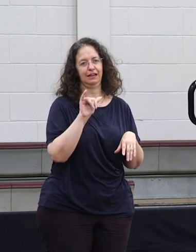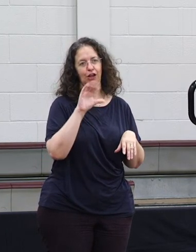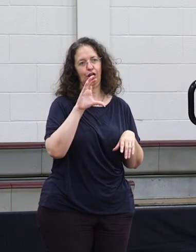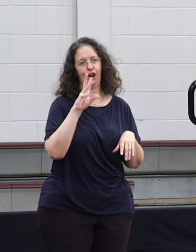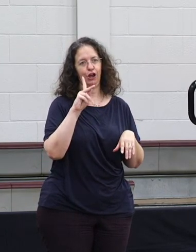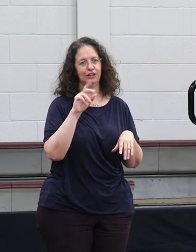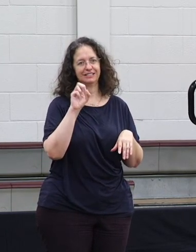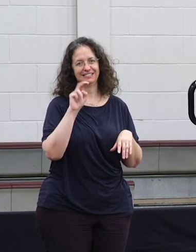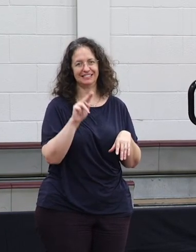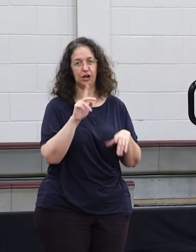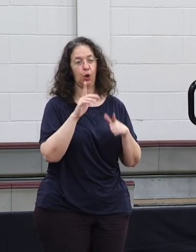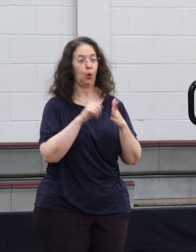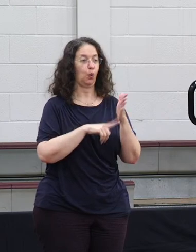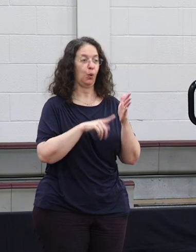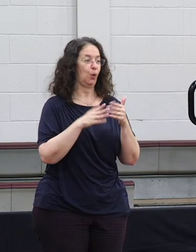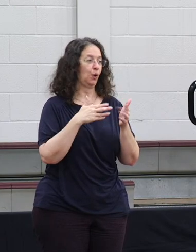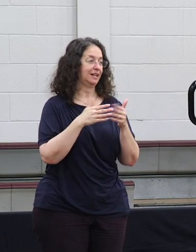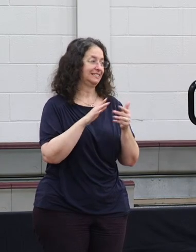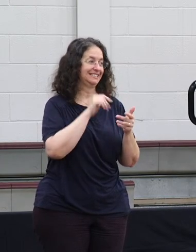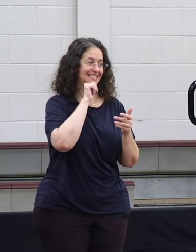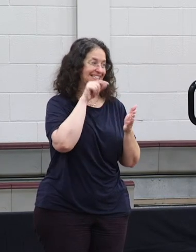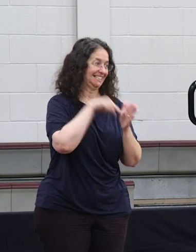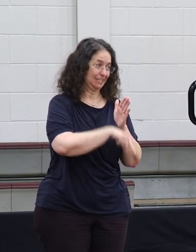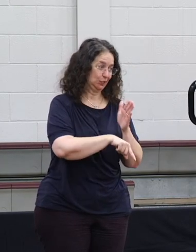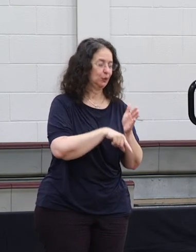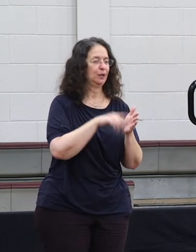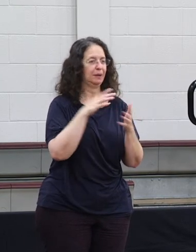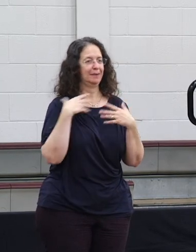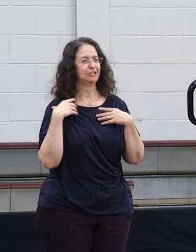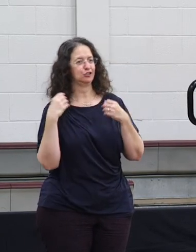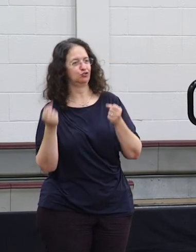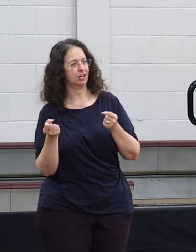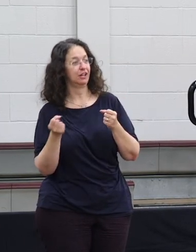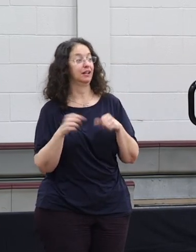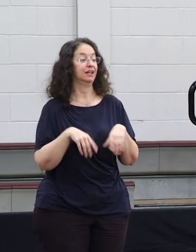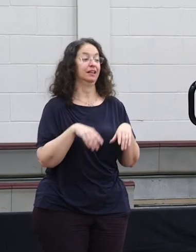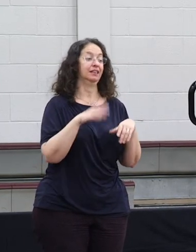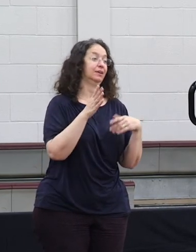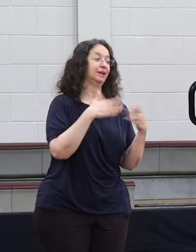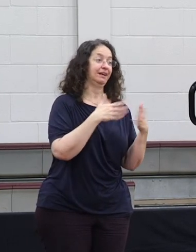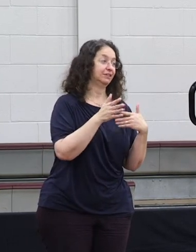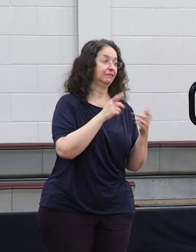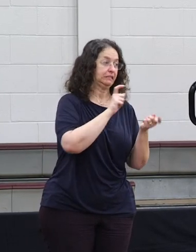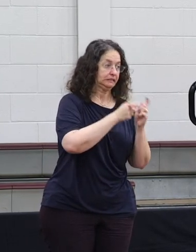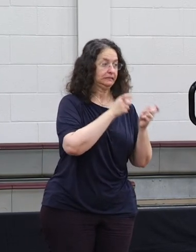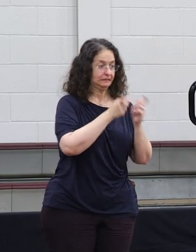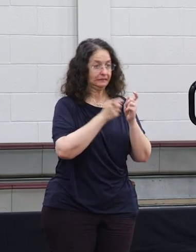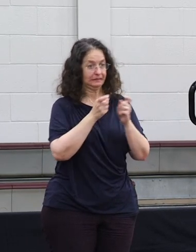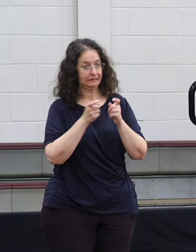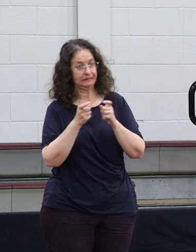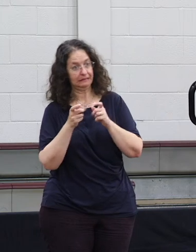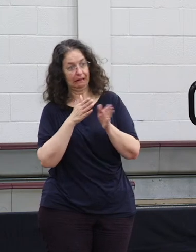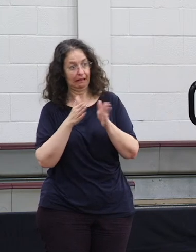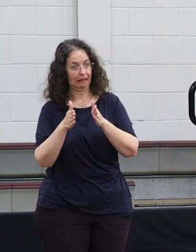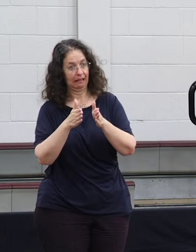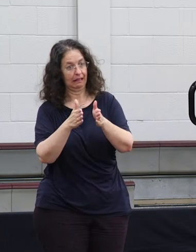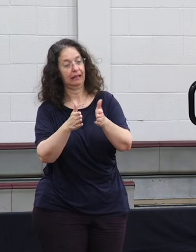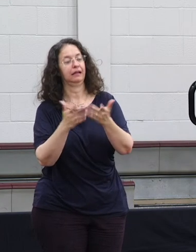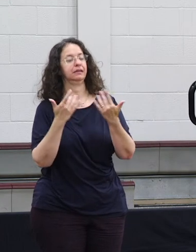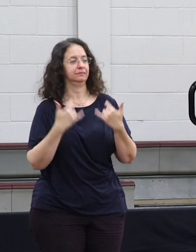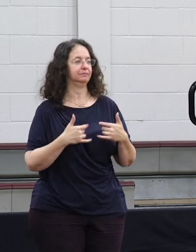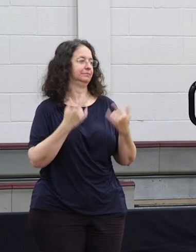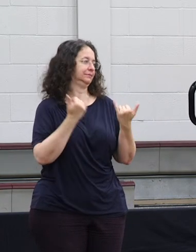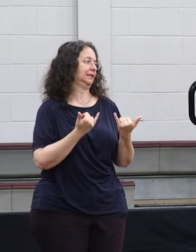what doesn't kill you makes you stronger. No matter what hoops this virus has forced us to jump through, here we are, still